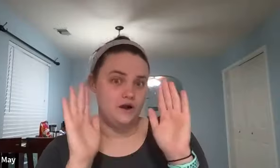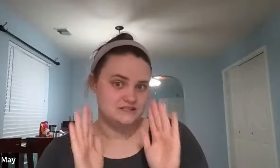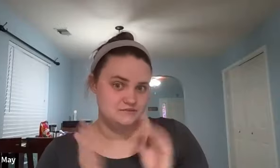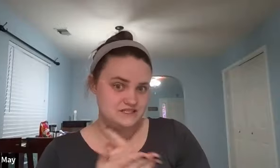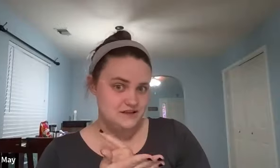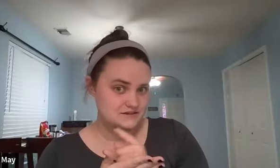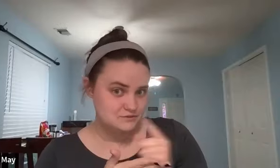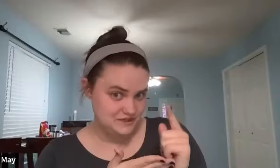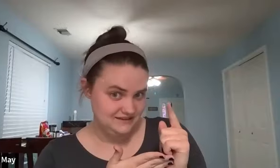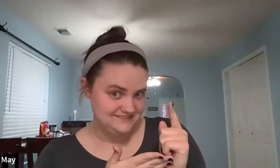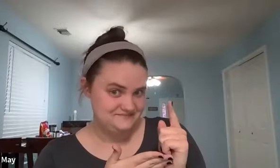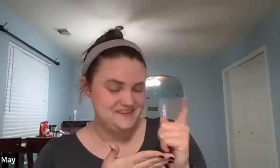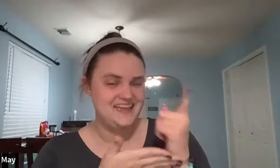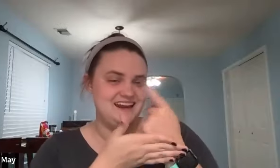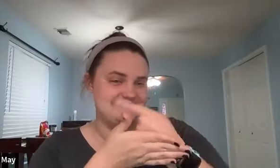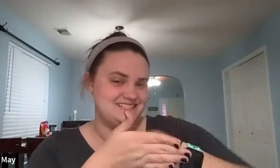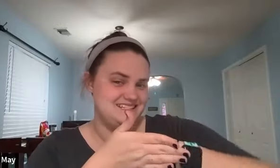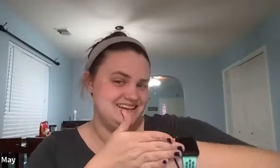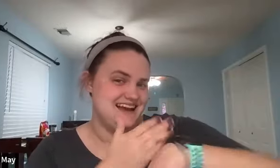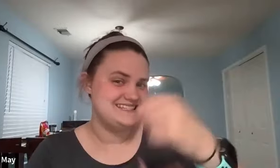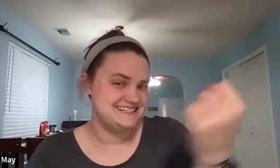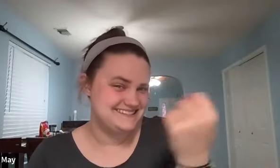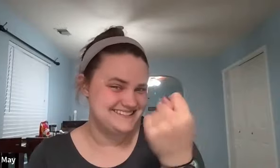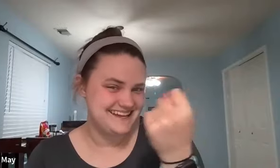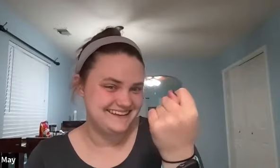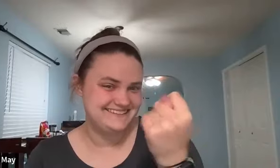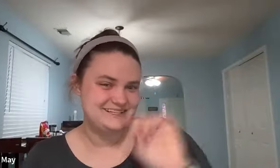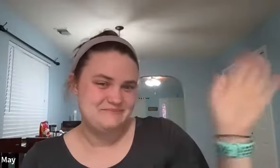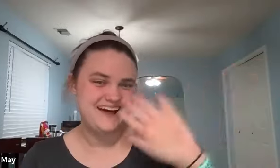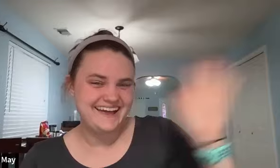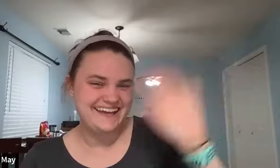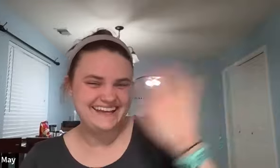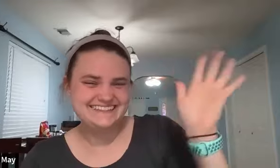awesome rest of y'all's week, and I will see you guys next Tuesday. Bye.